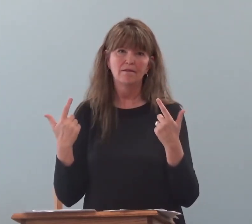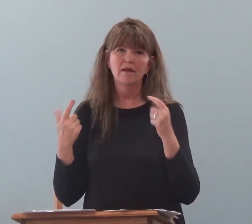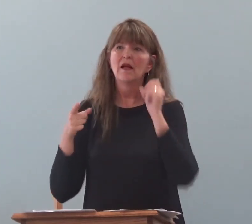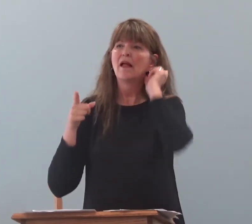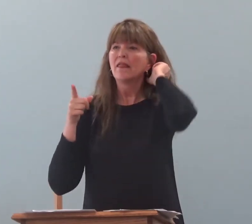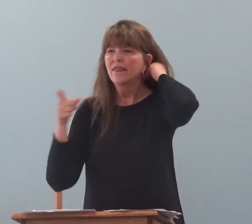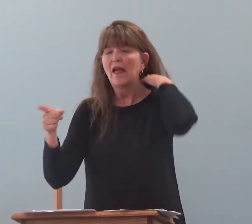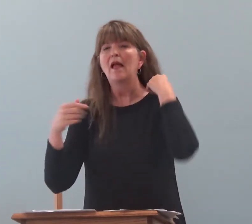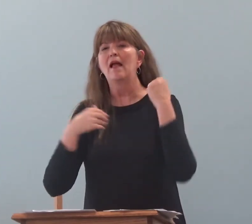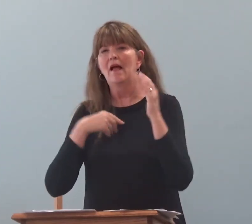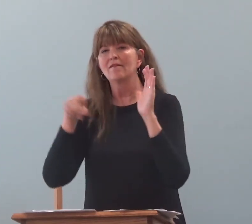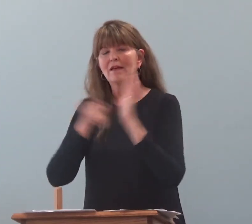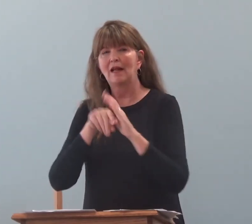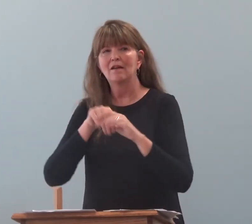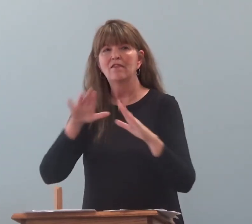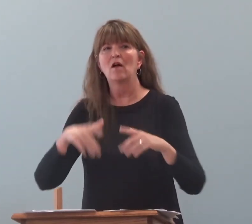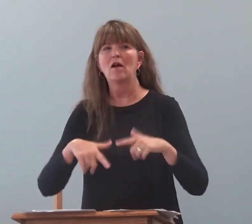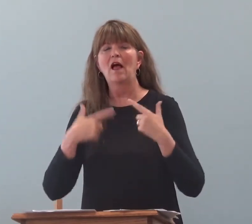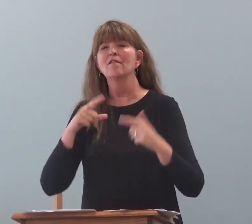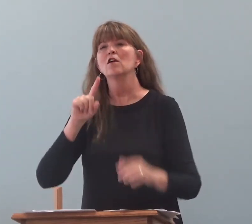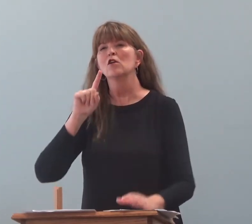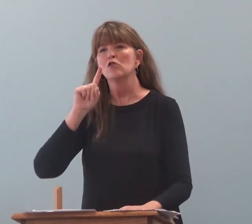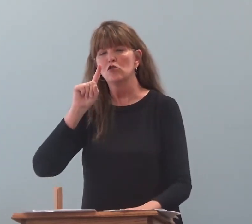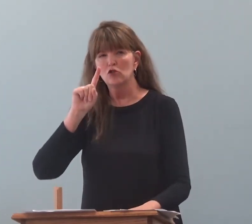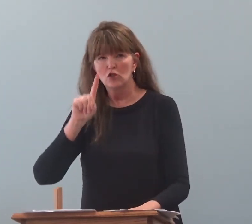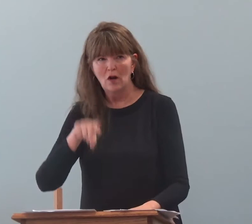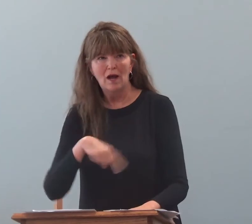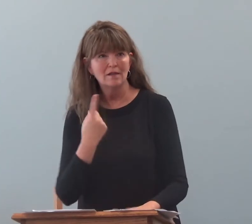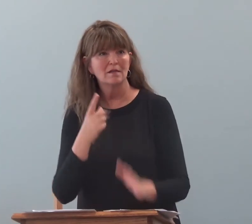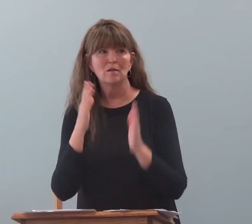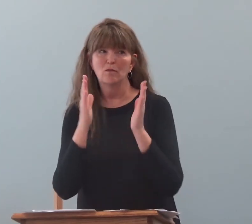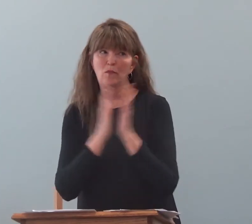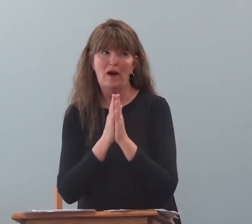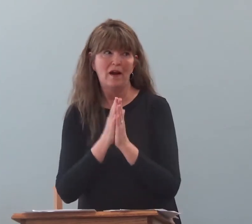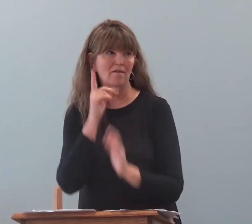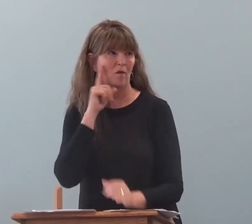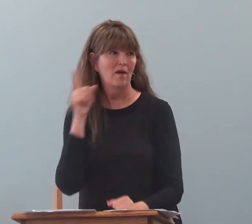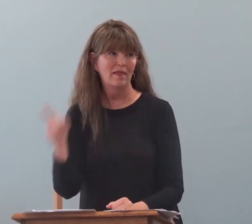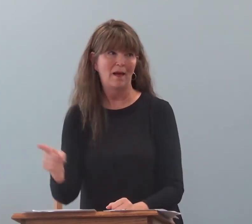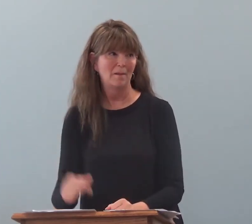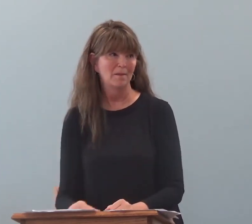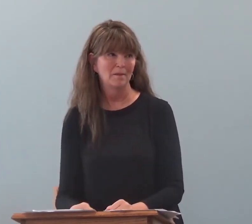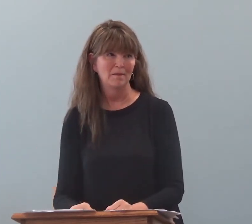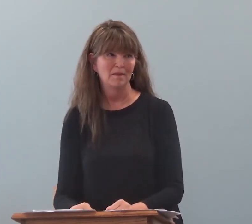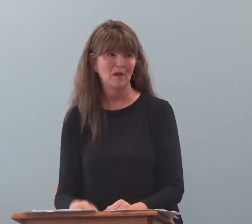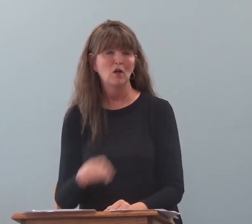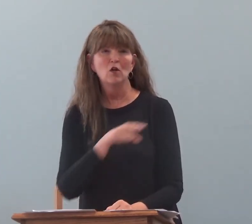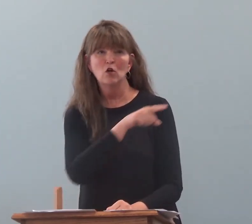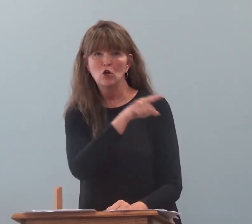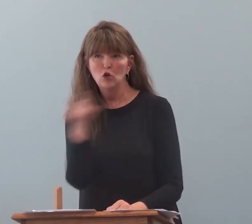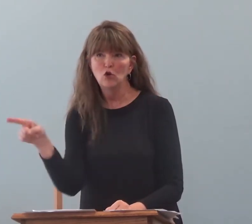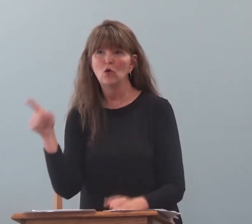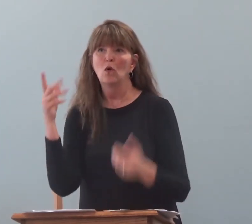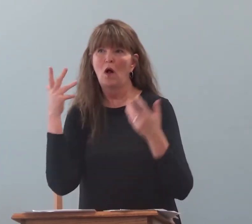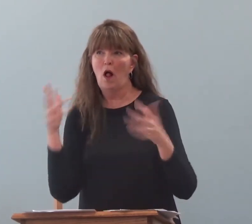who do those kind of things have sadness in their lives, and all you need to do is just pray for